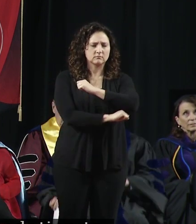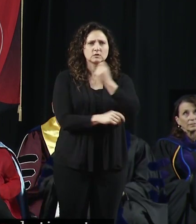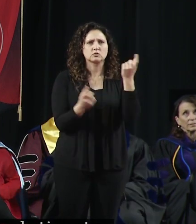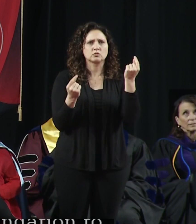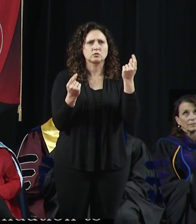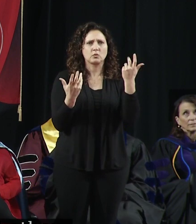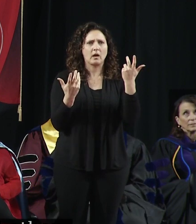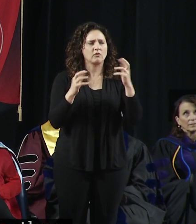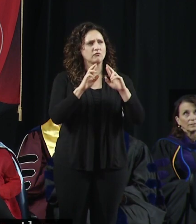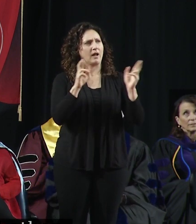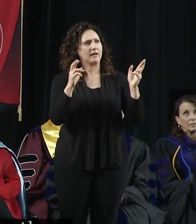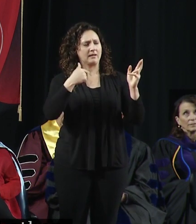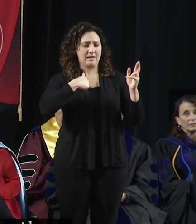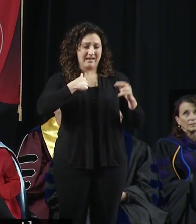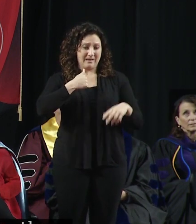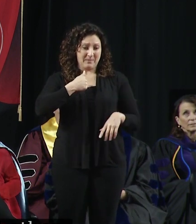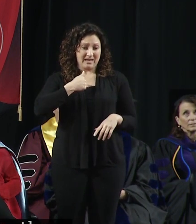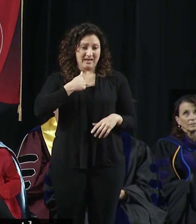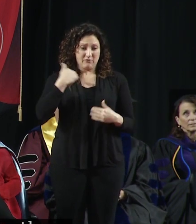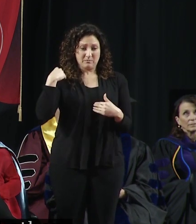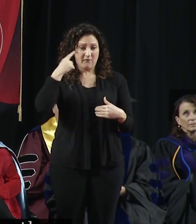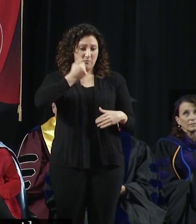other relationships.